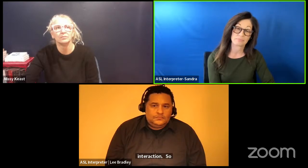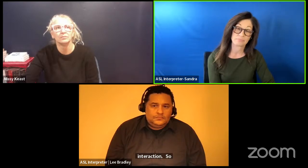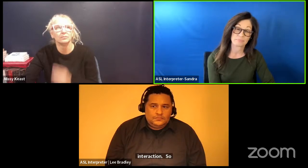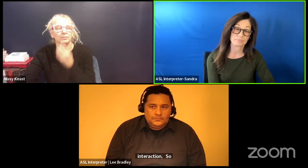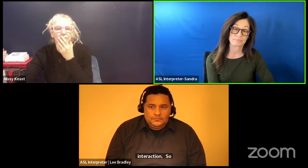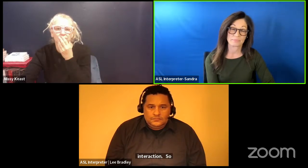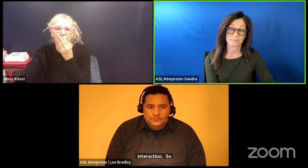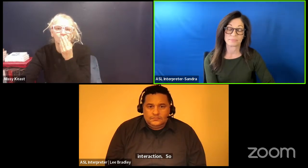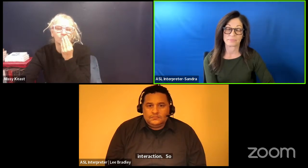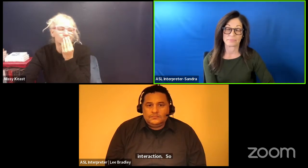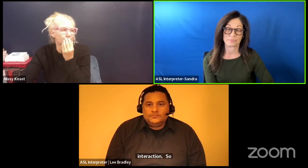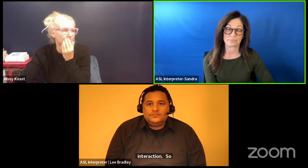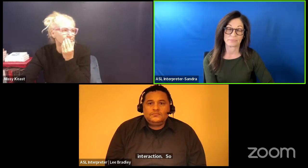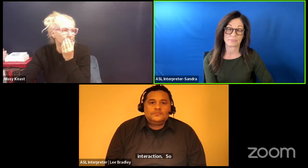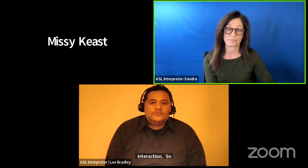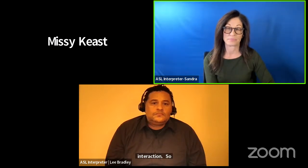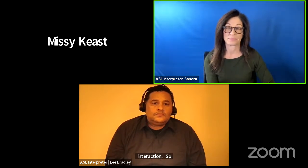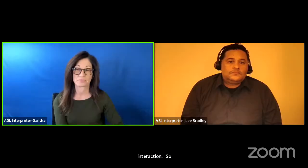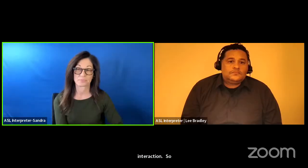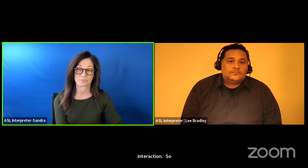resolution.